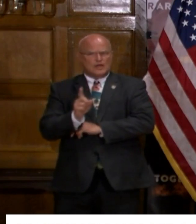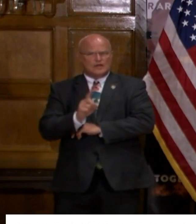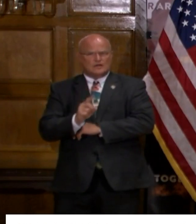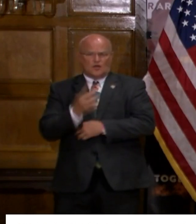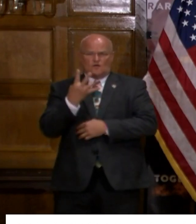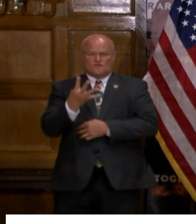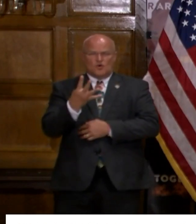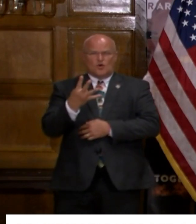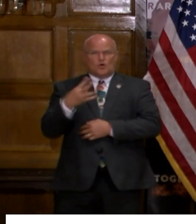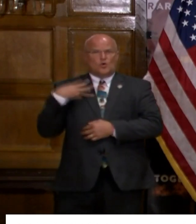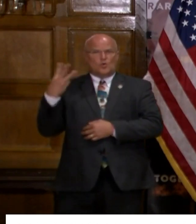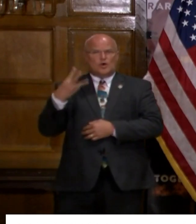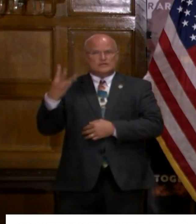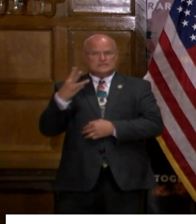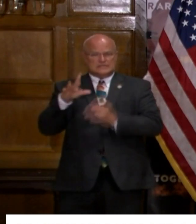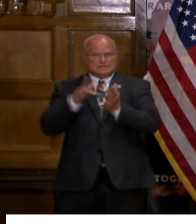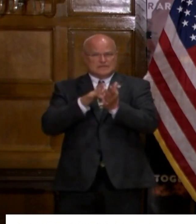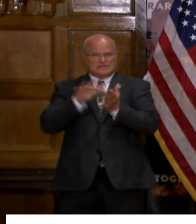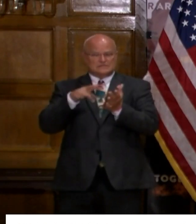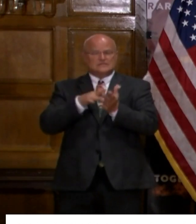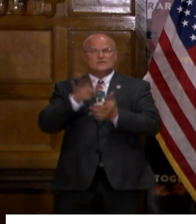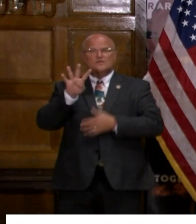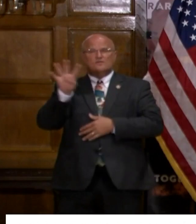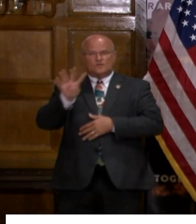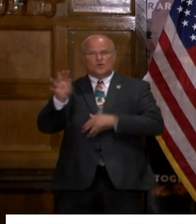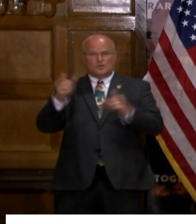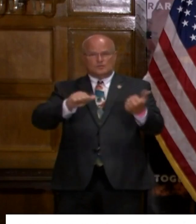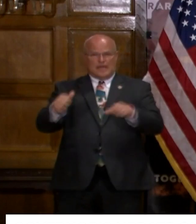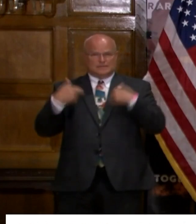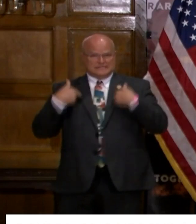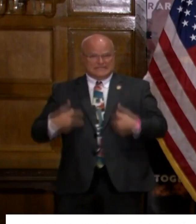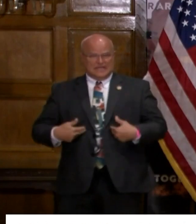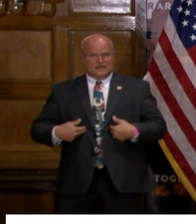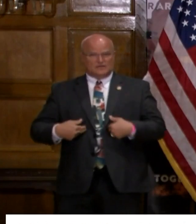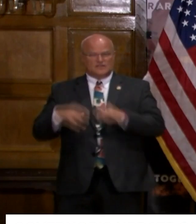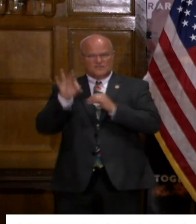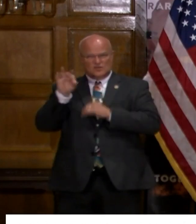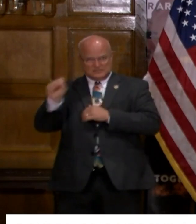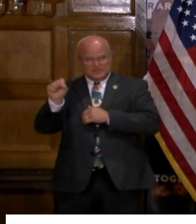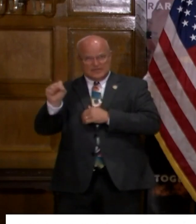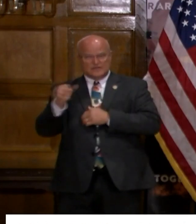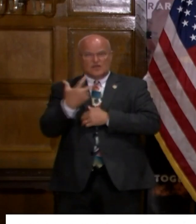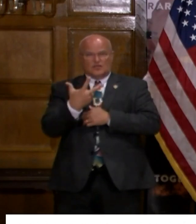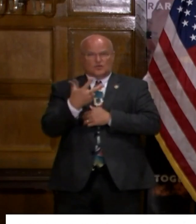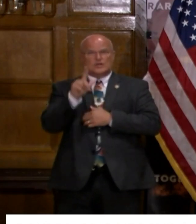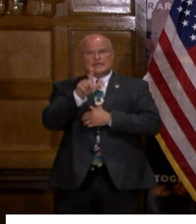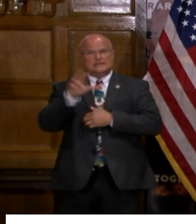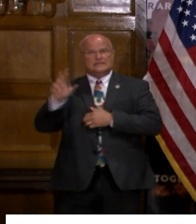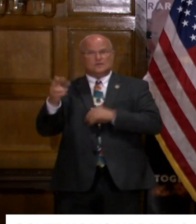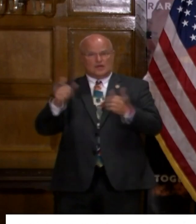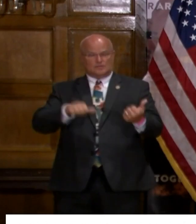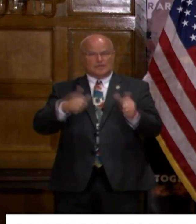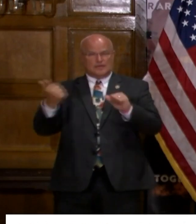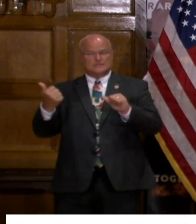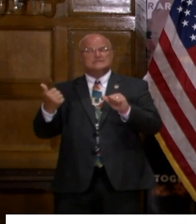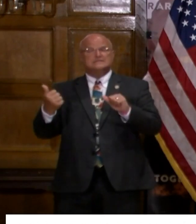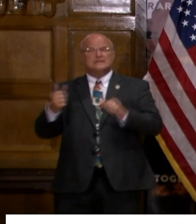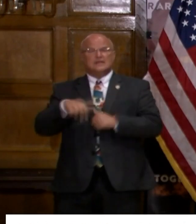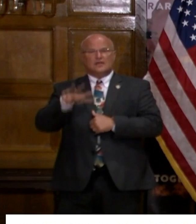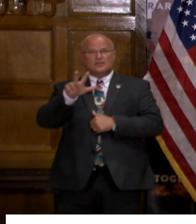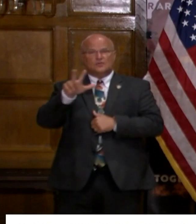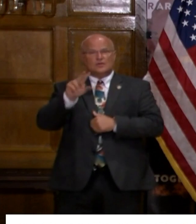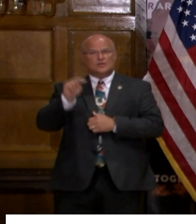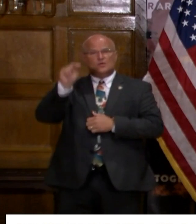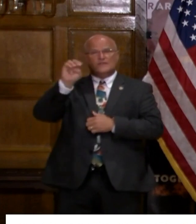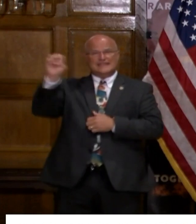4 is in Washington Regional Medical Center, 4 at Baptist Health in Fort Smith, 3 at Little Rock Baptist, 3